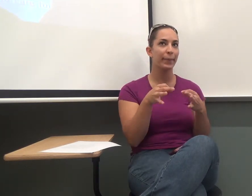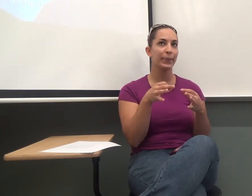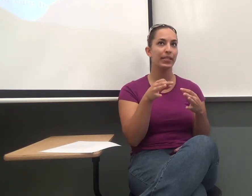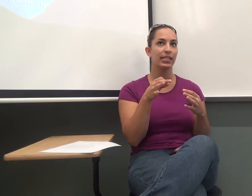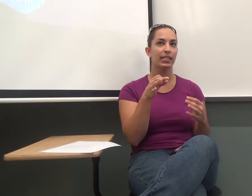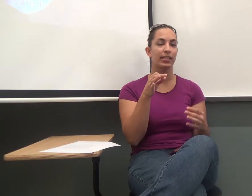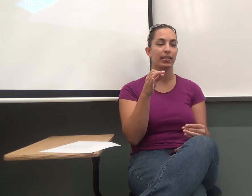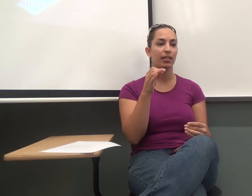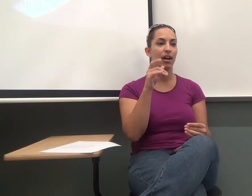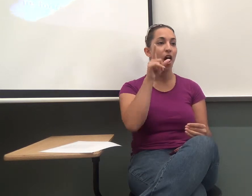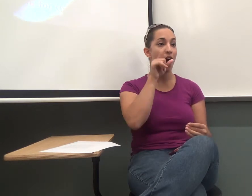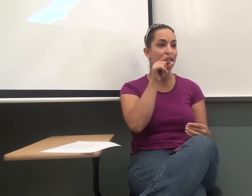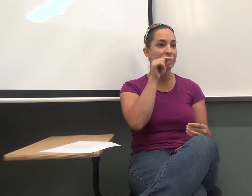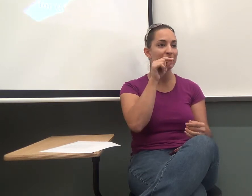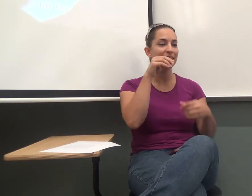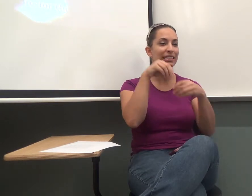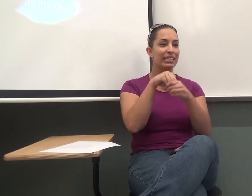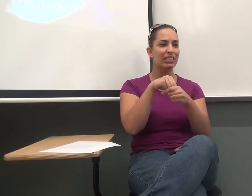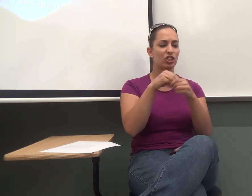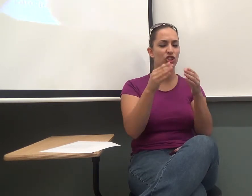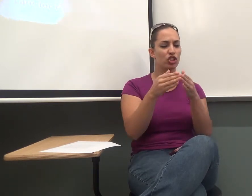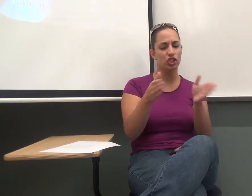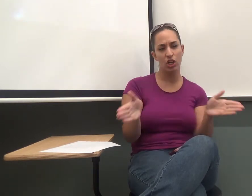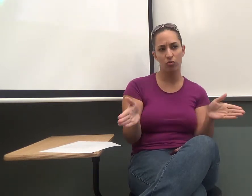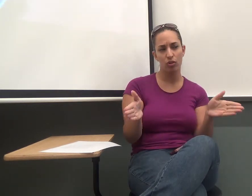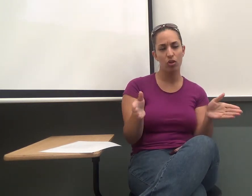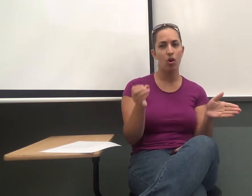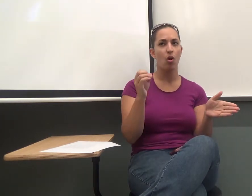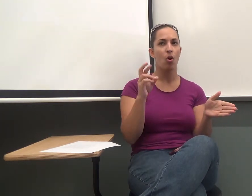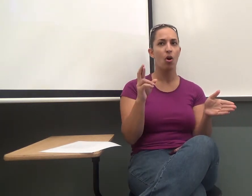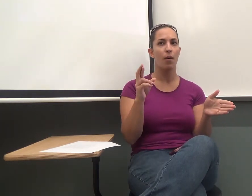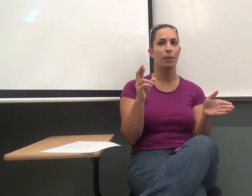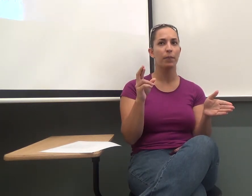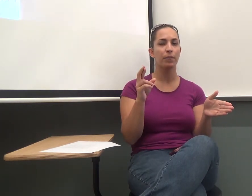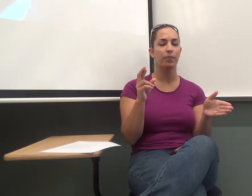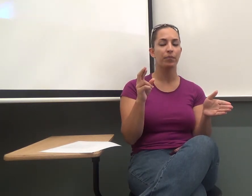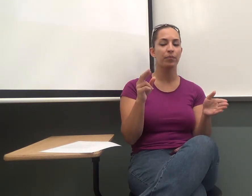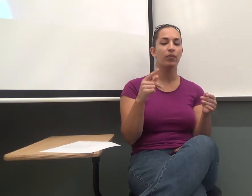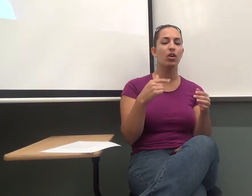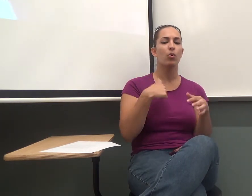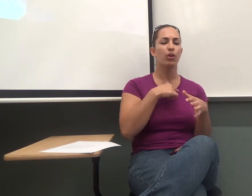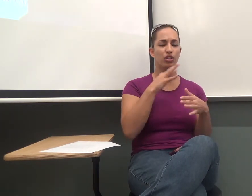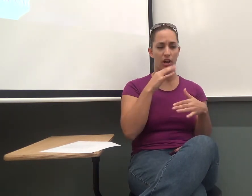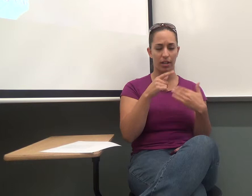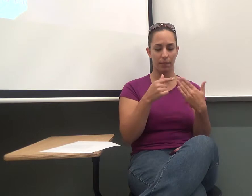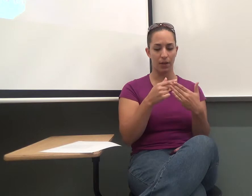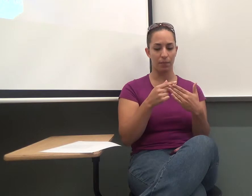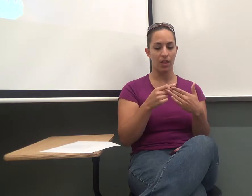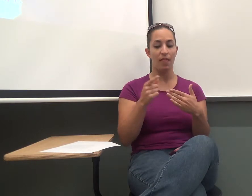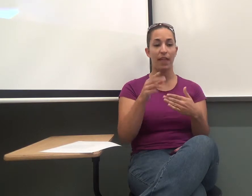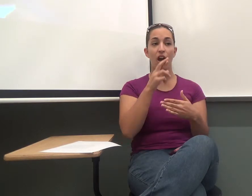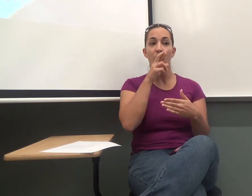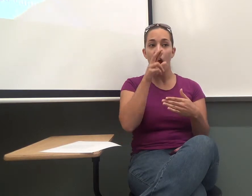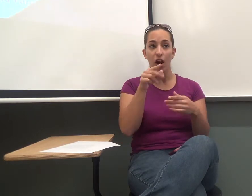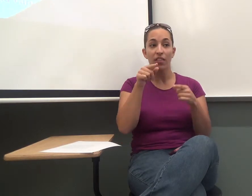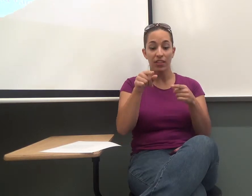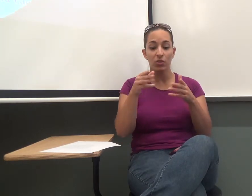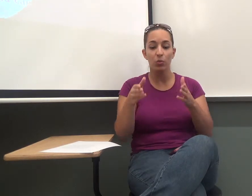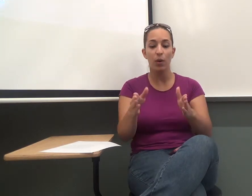cockatiels in general, or does it, are we talking about they are this way in general? They are this